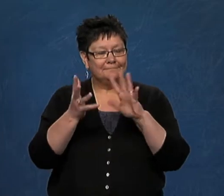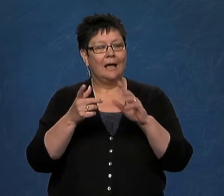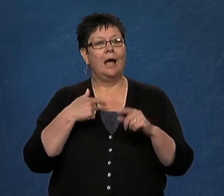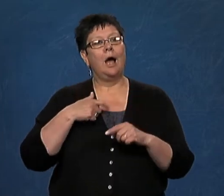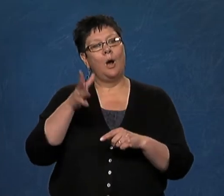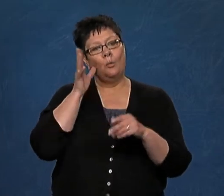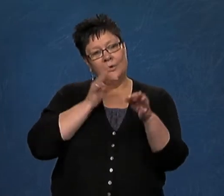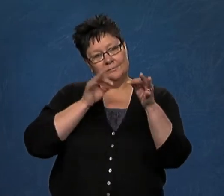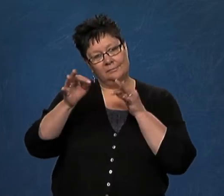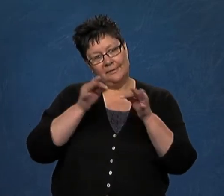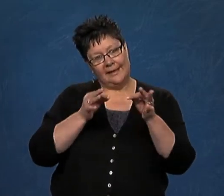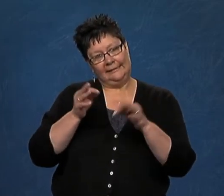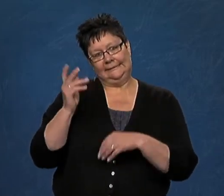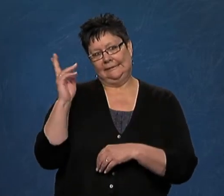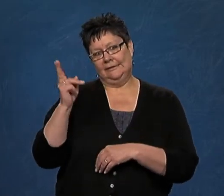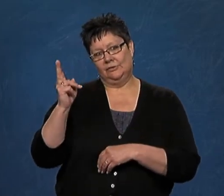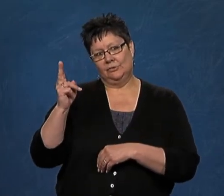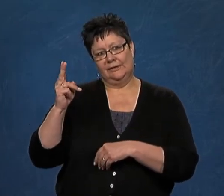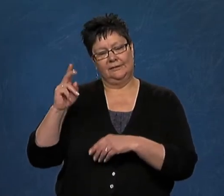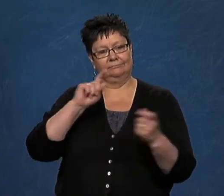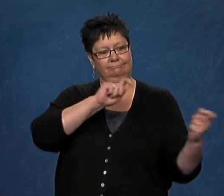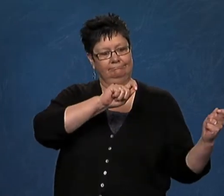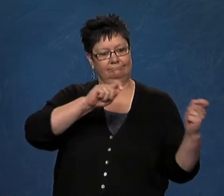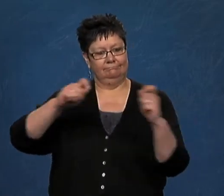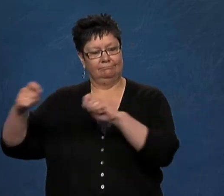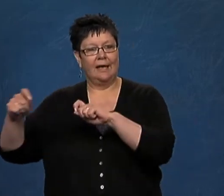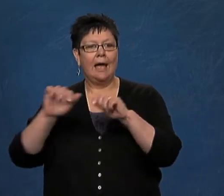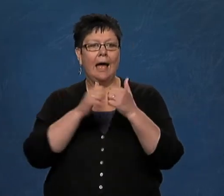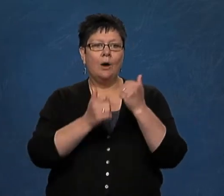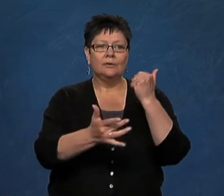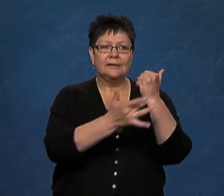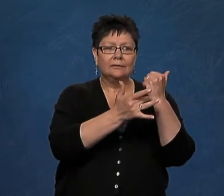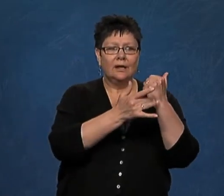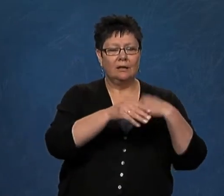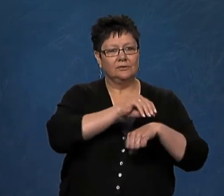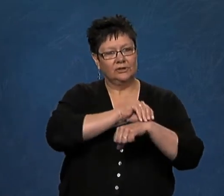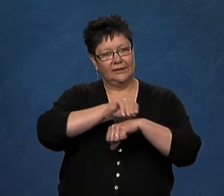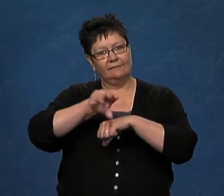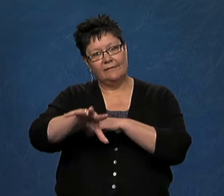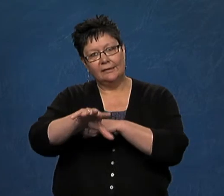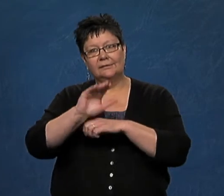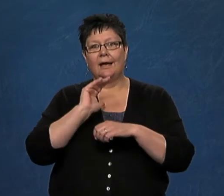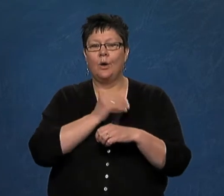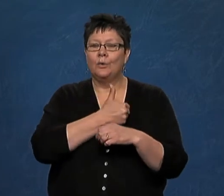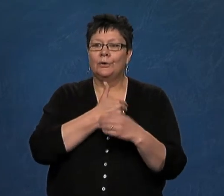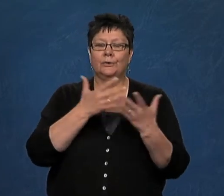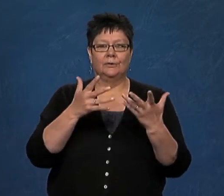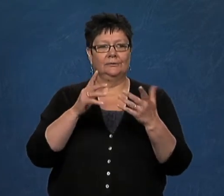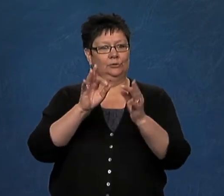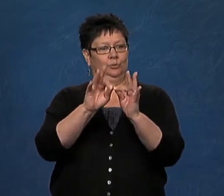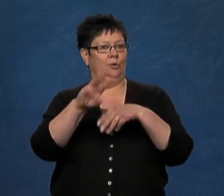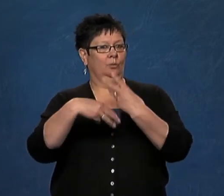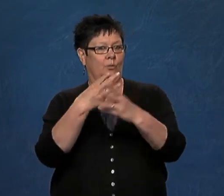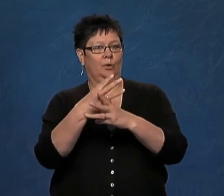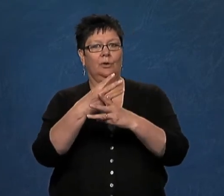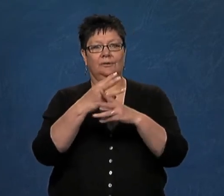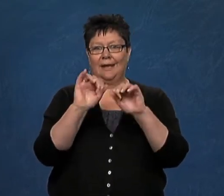interpreting. I will be talking to you about the history and the evolution of technology and how that's affected our